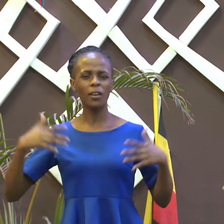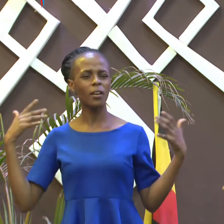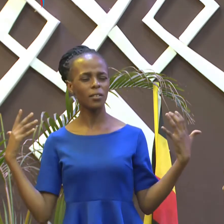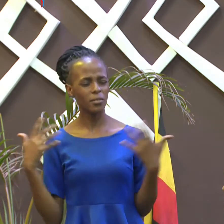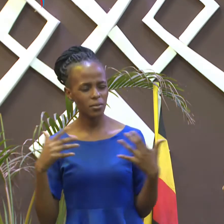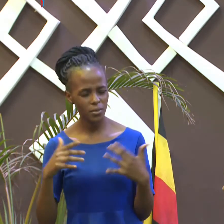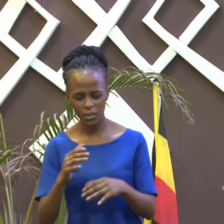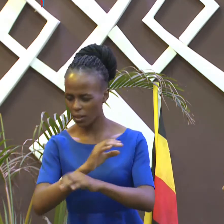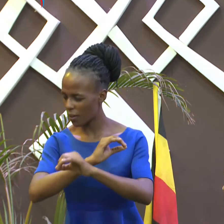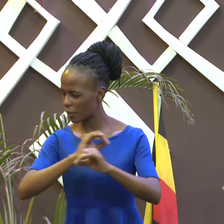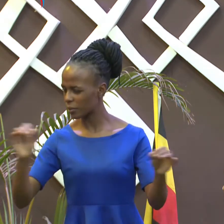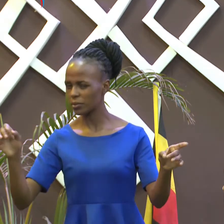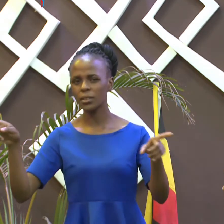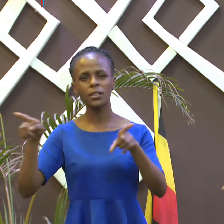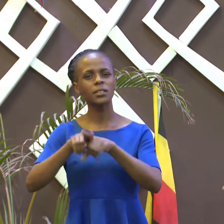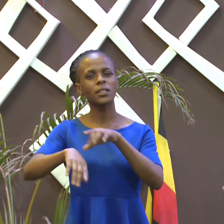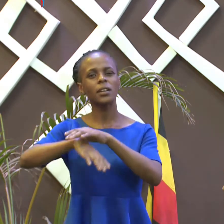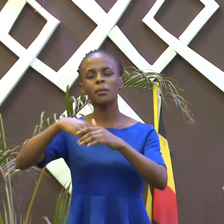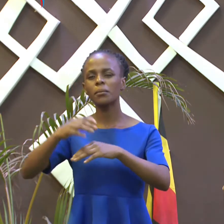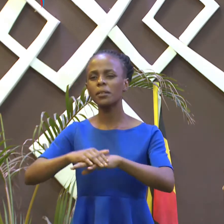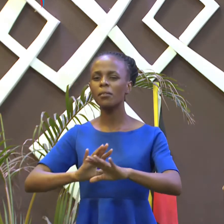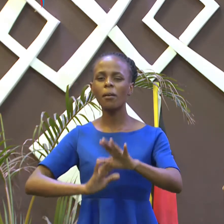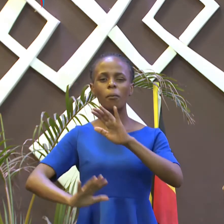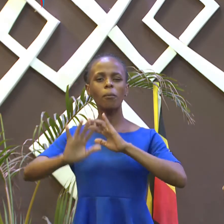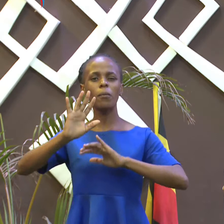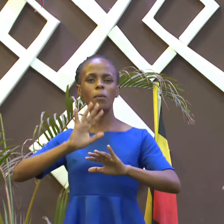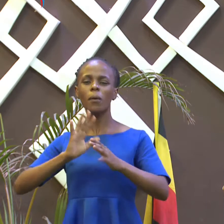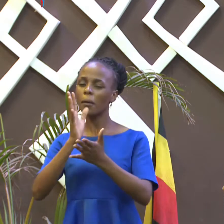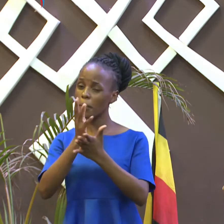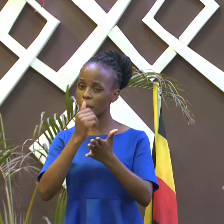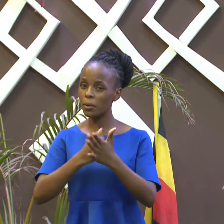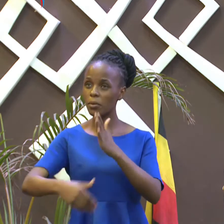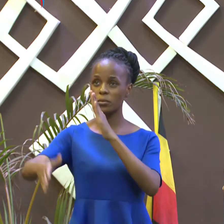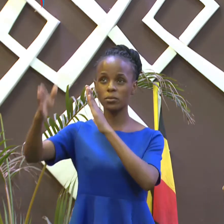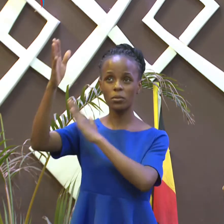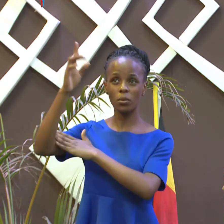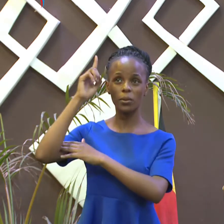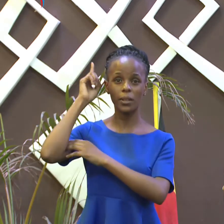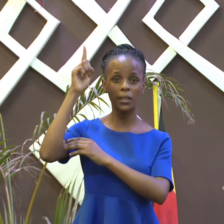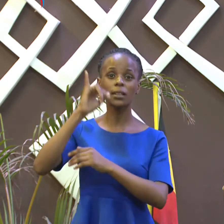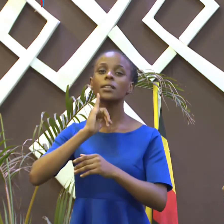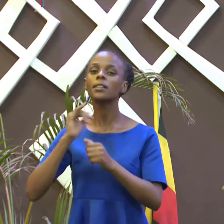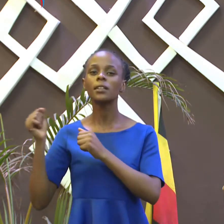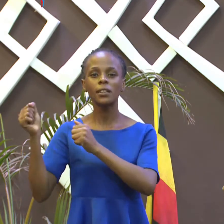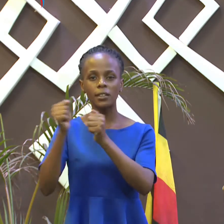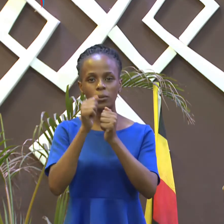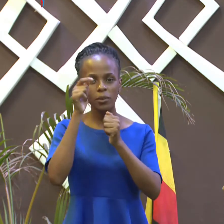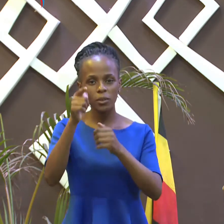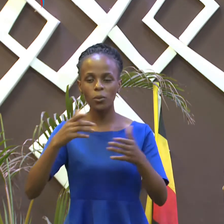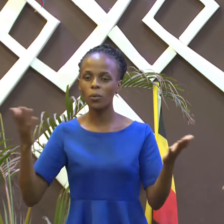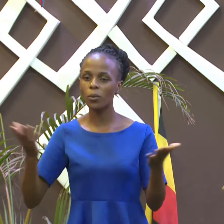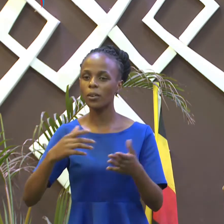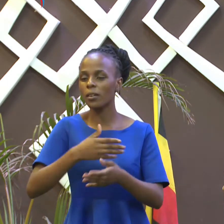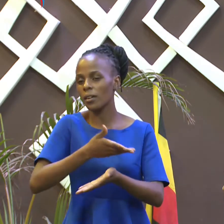totyanga so teweekanganga kubanga Mukama Katonda wali naawe buli gy'onoogendanga